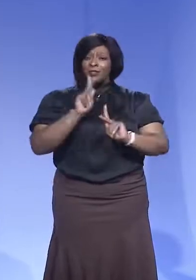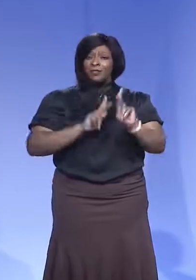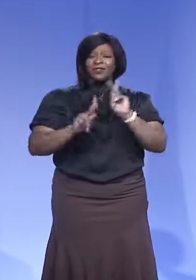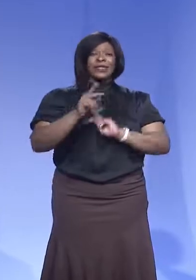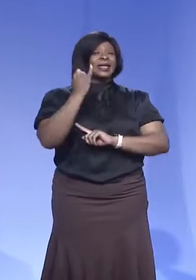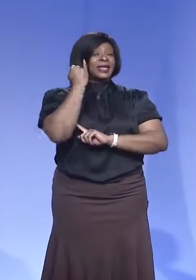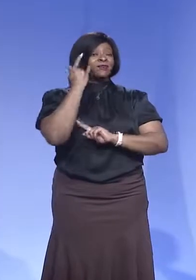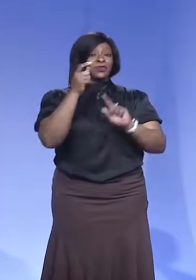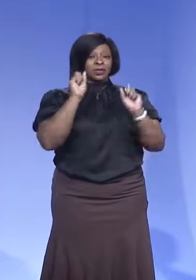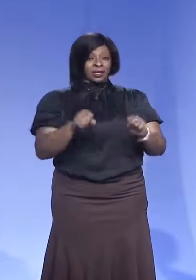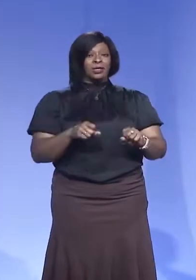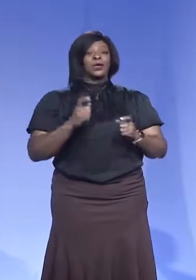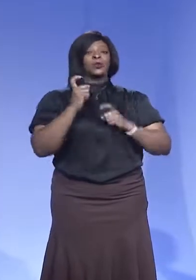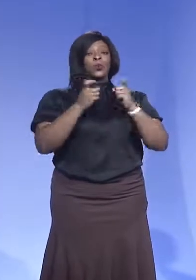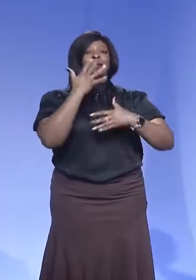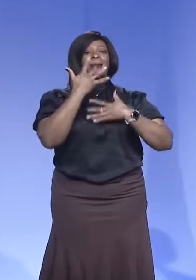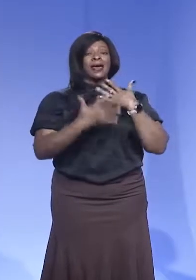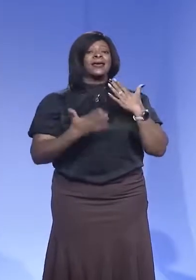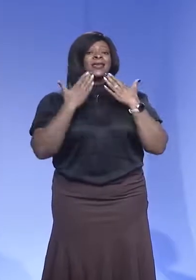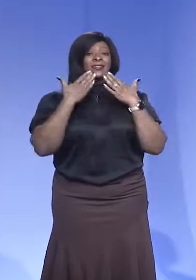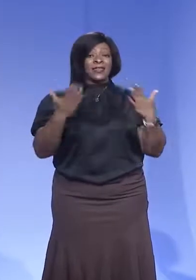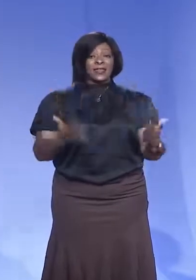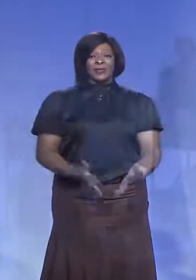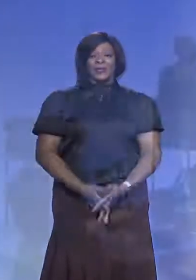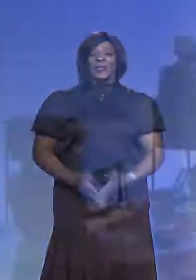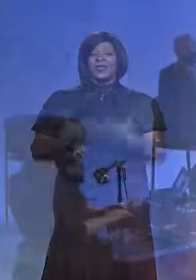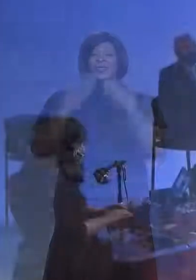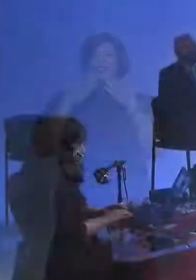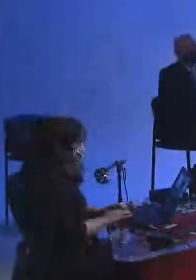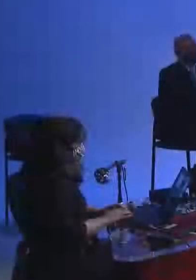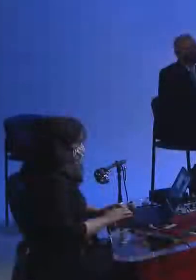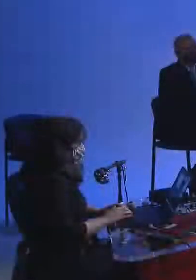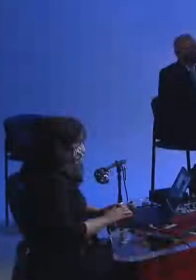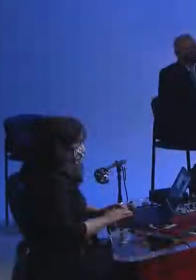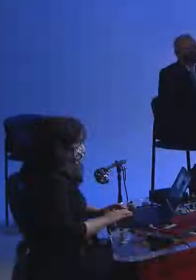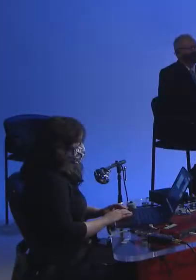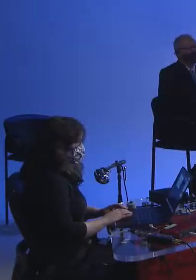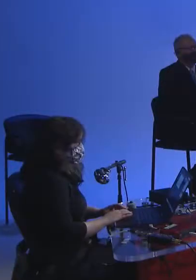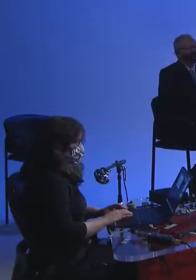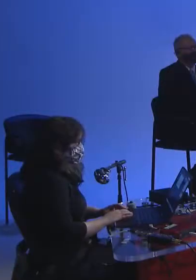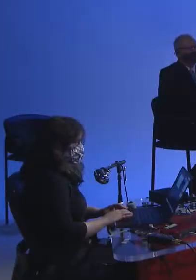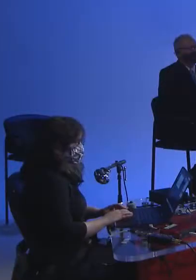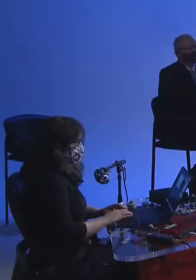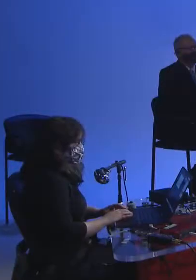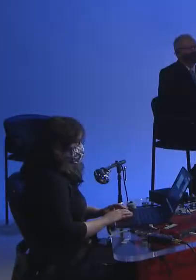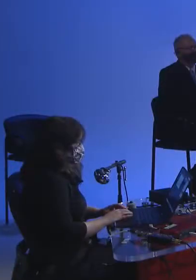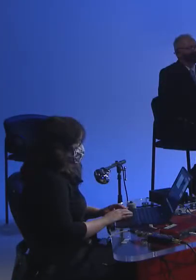if you can, to donate blood. Thank you. Thanks, everyone. We'll see you back here on Thursday.